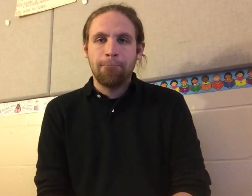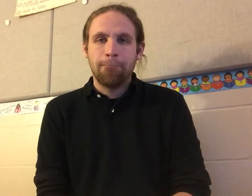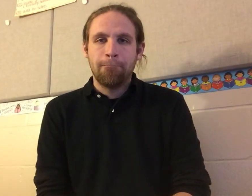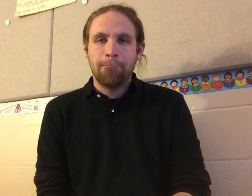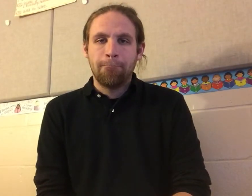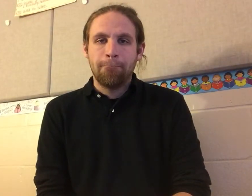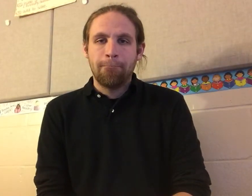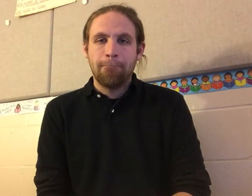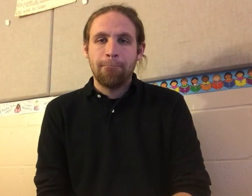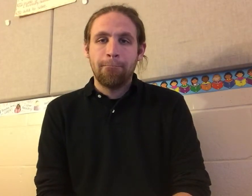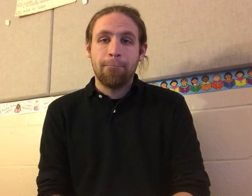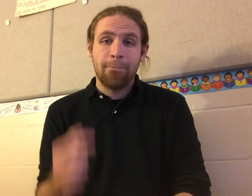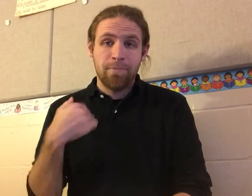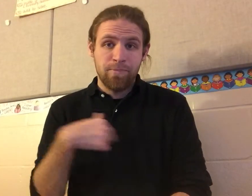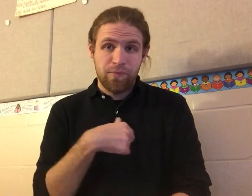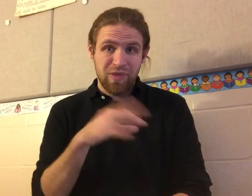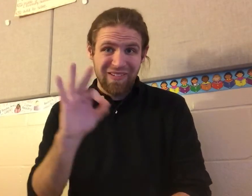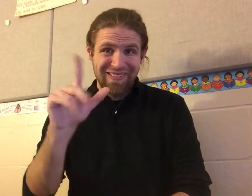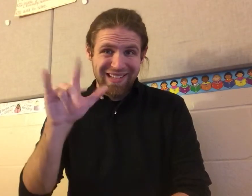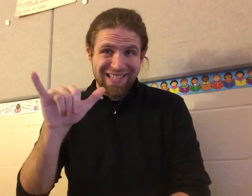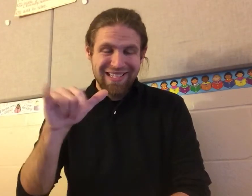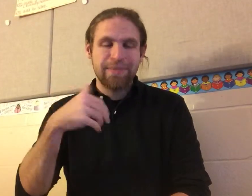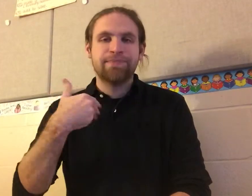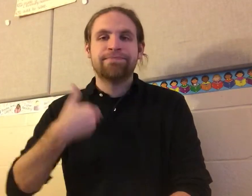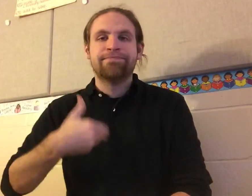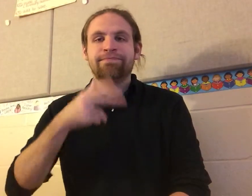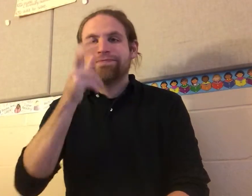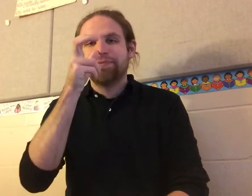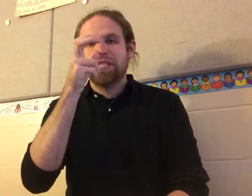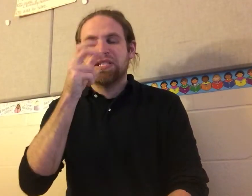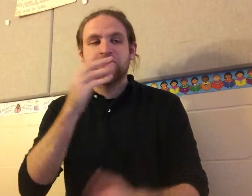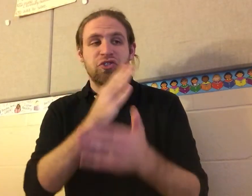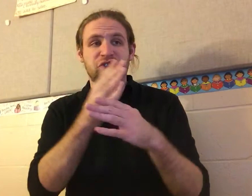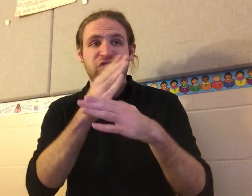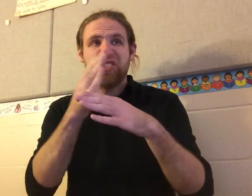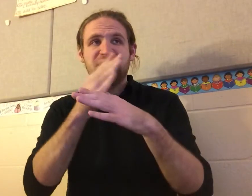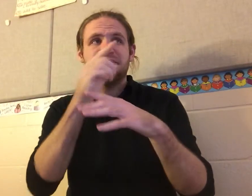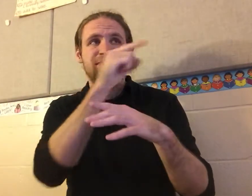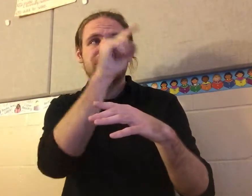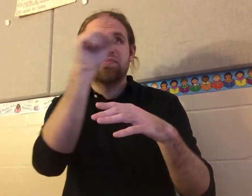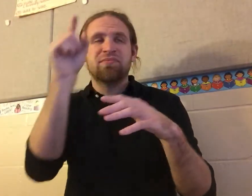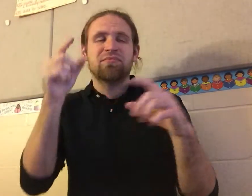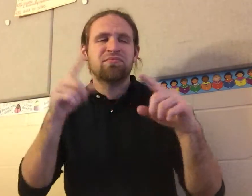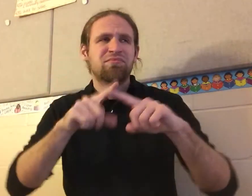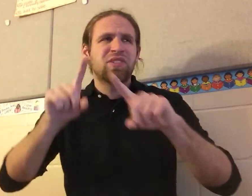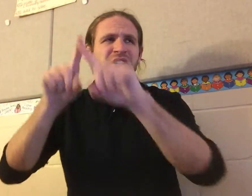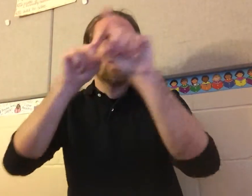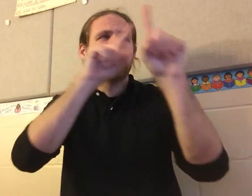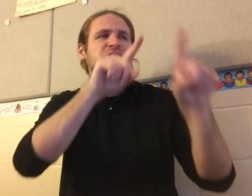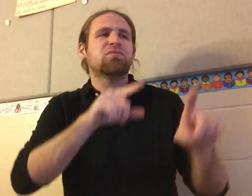We flies are insects, and we share the planet with millions of other insects and many different habitats.